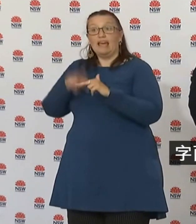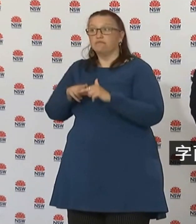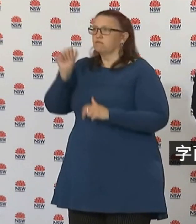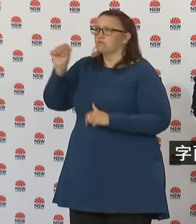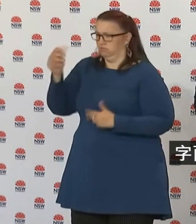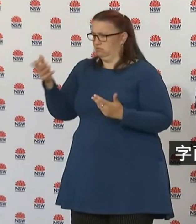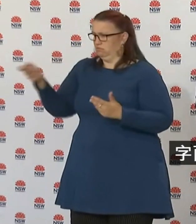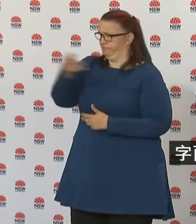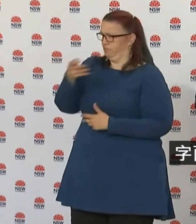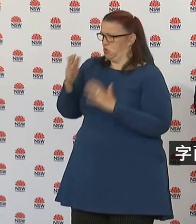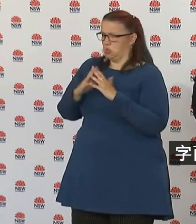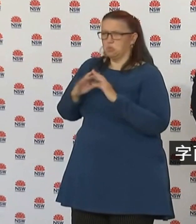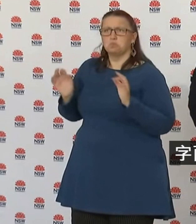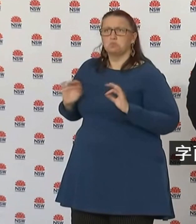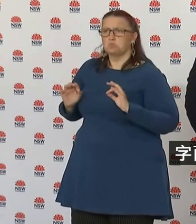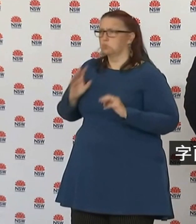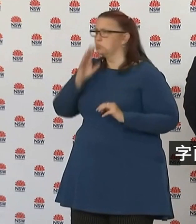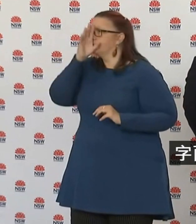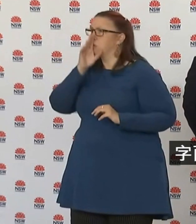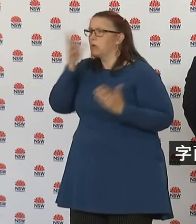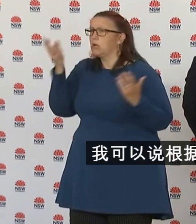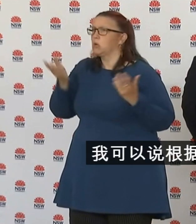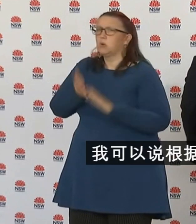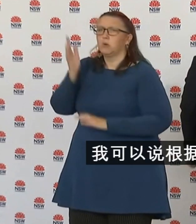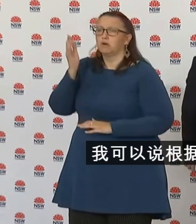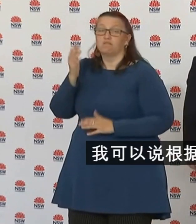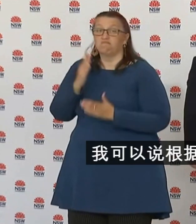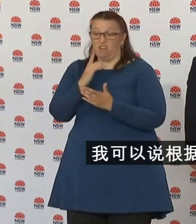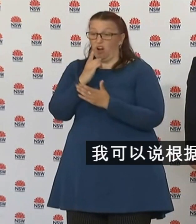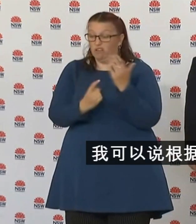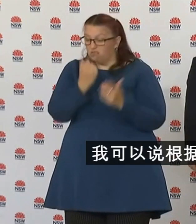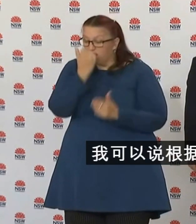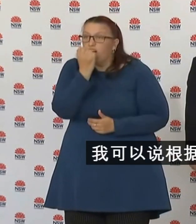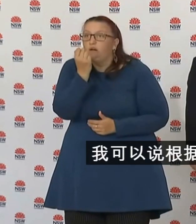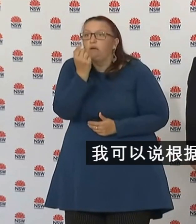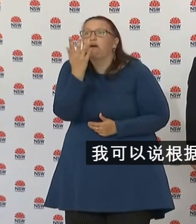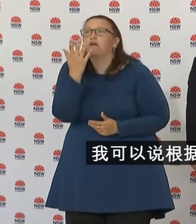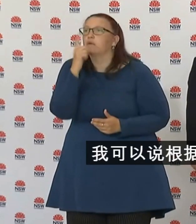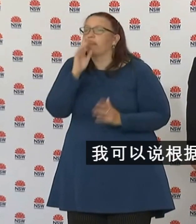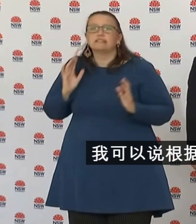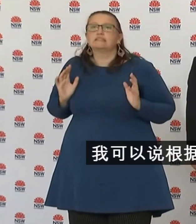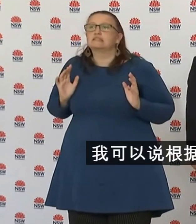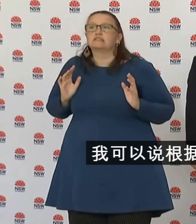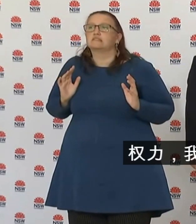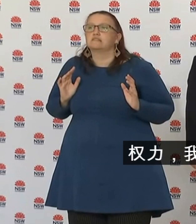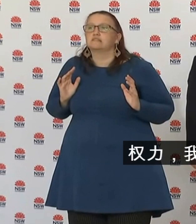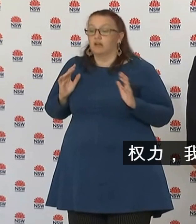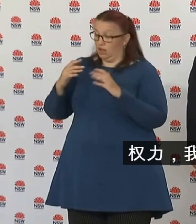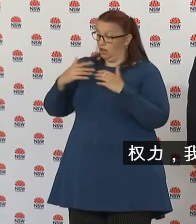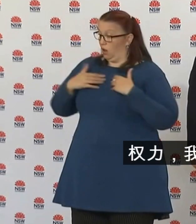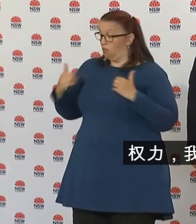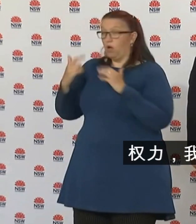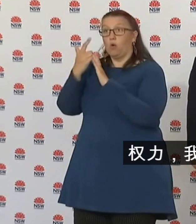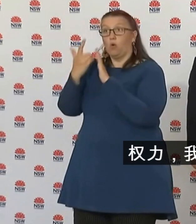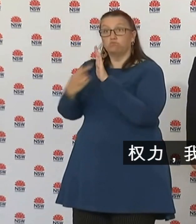non-compliance. There's probably been a handful of cases, literally. And can I just say, under the Public Health Act, we have quite significant